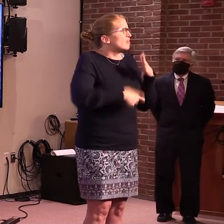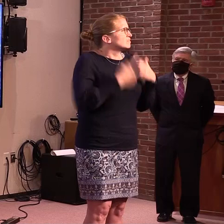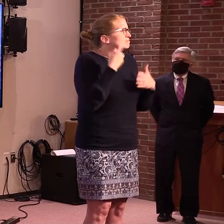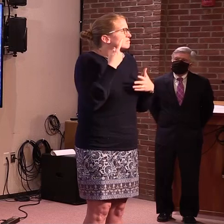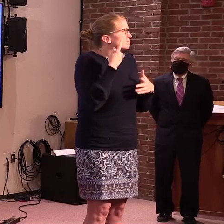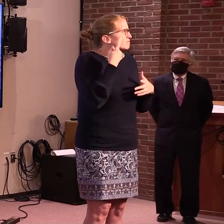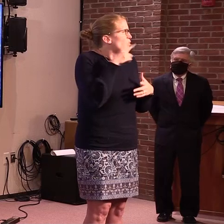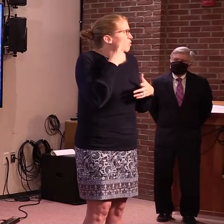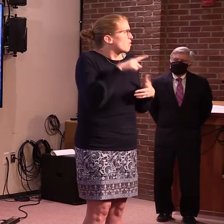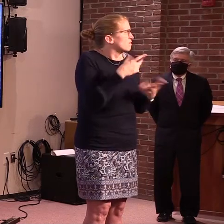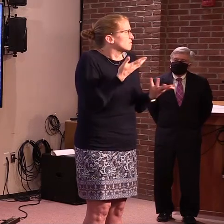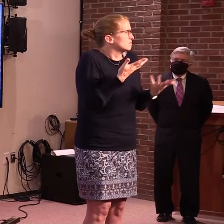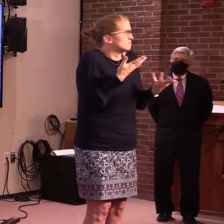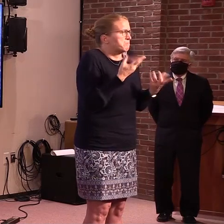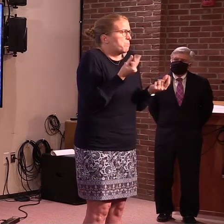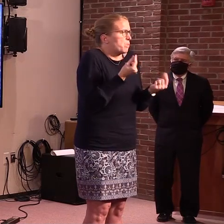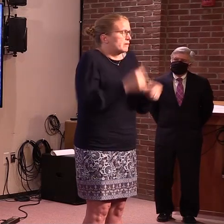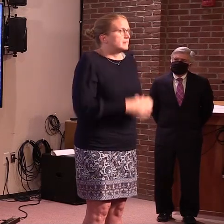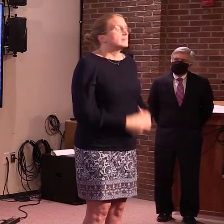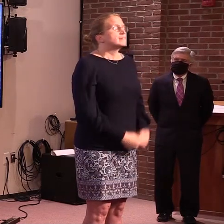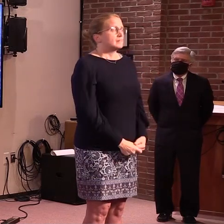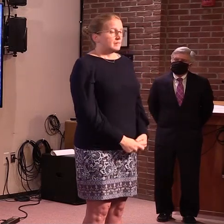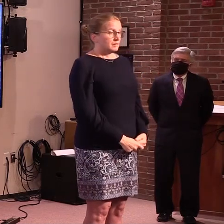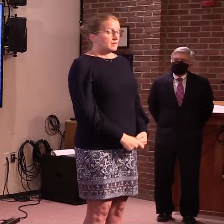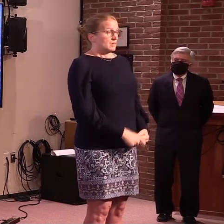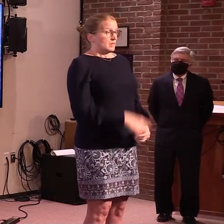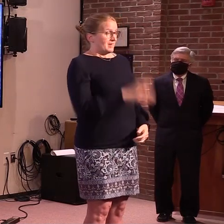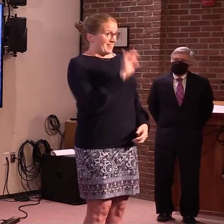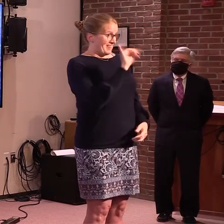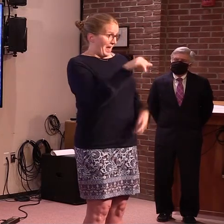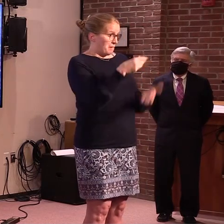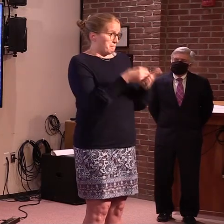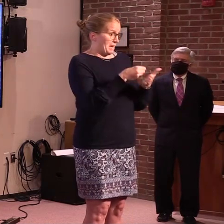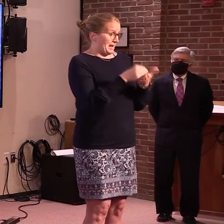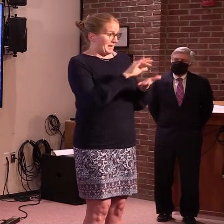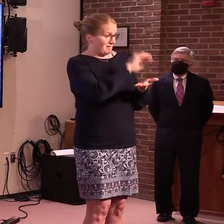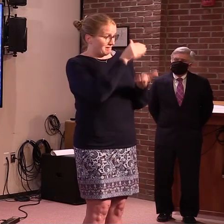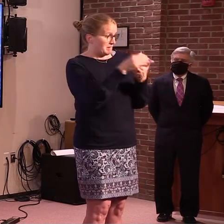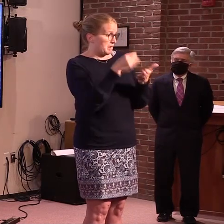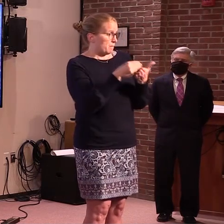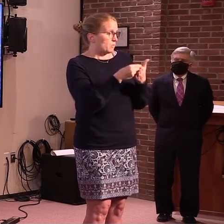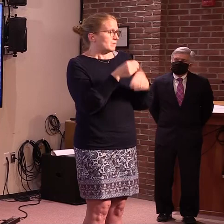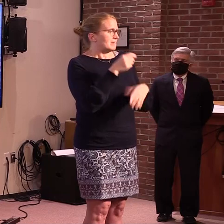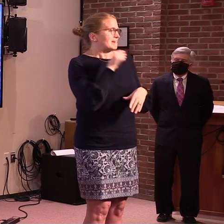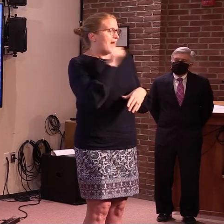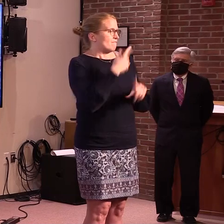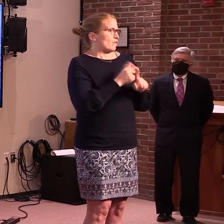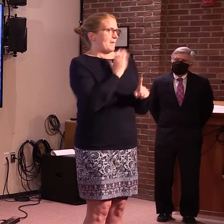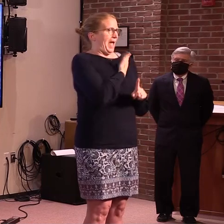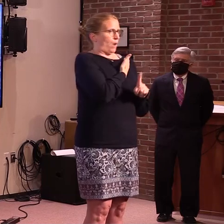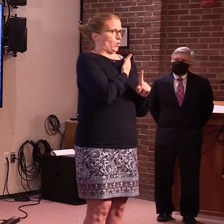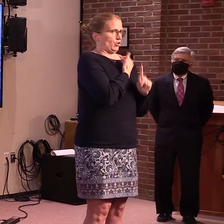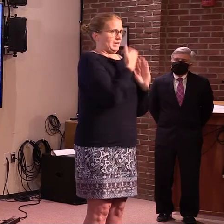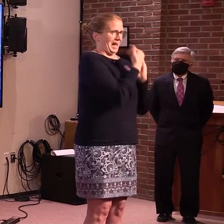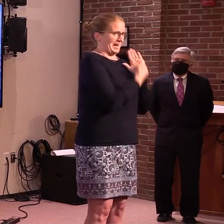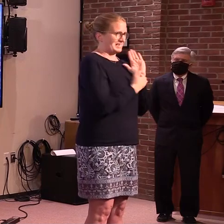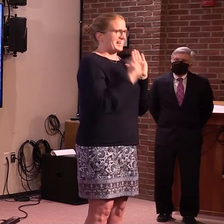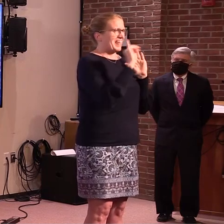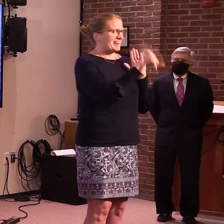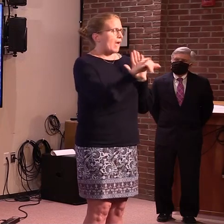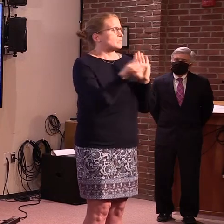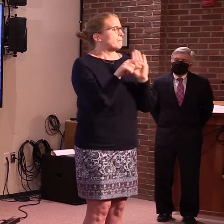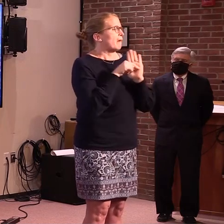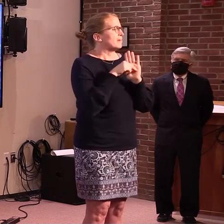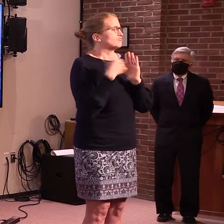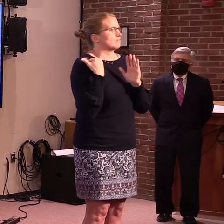Yeah, thanks, Pete. That estimate doesn't emerge from our guidance as much as what was published, I believe, on Monday. It's a national sort of